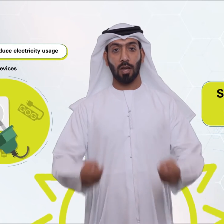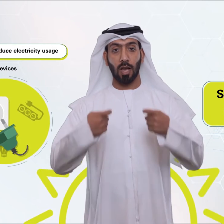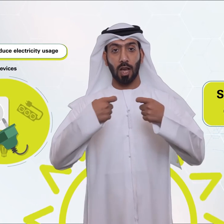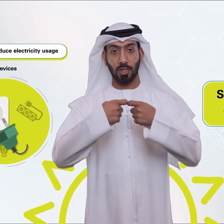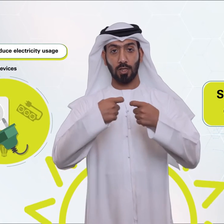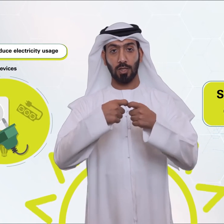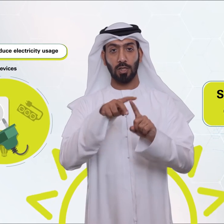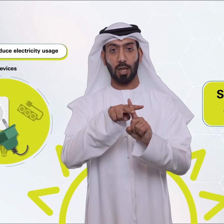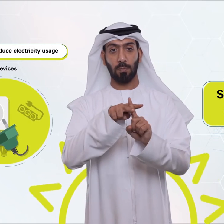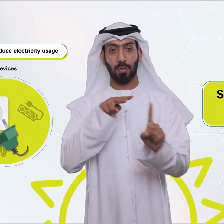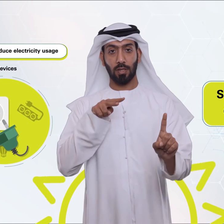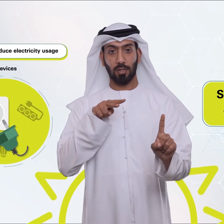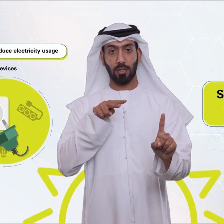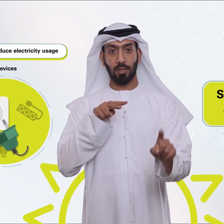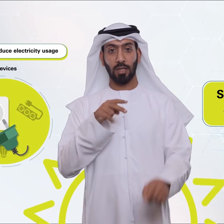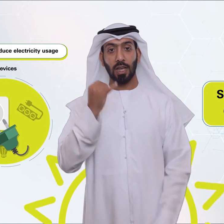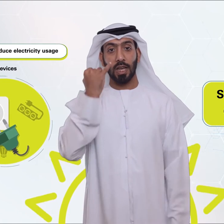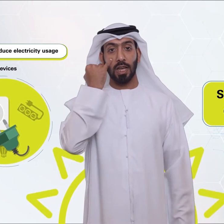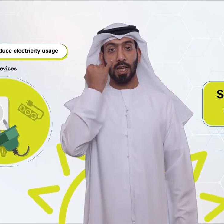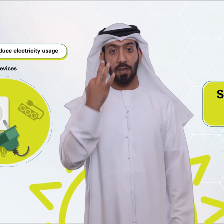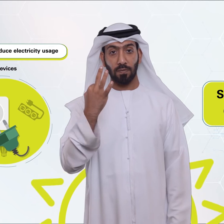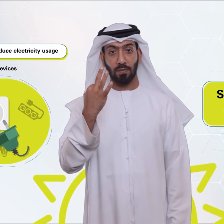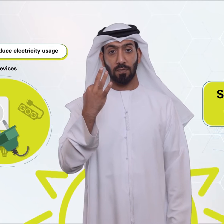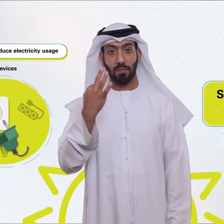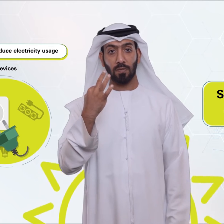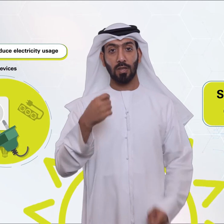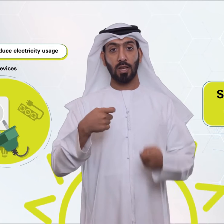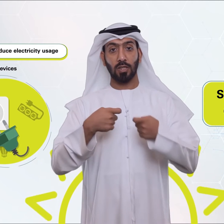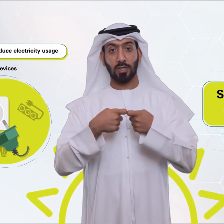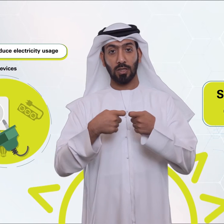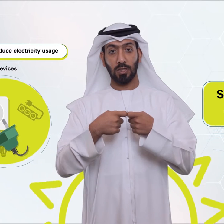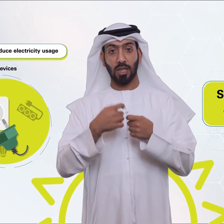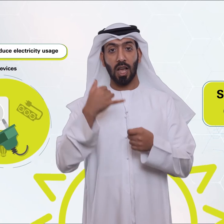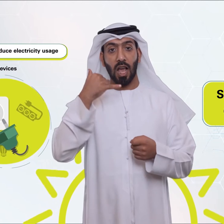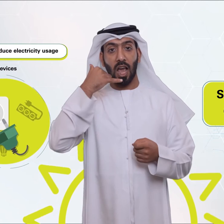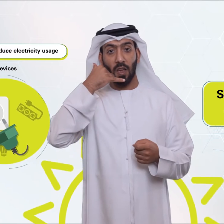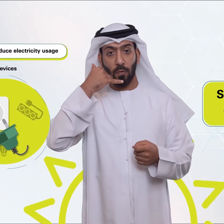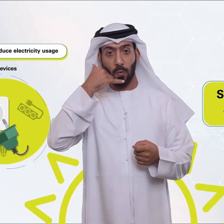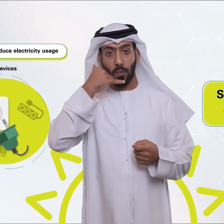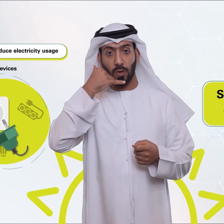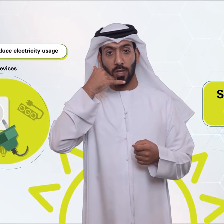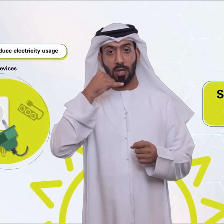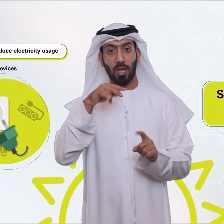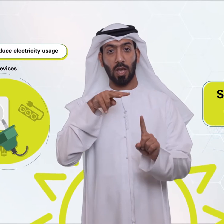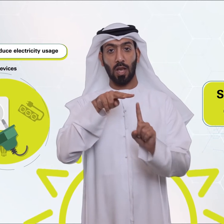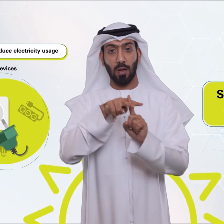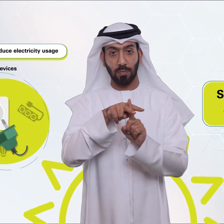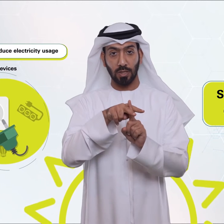Separation of electronics. Leaving the mobile phone charger unused will cause it to remain connected to the electricity